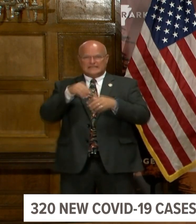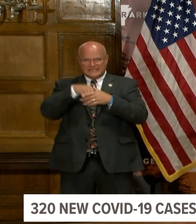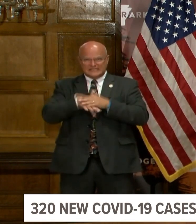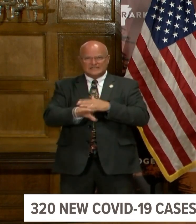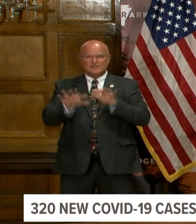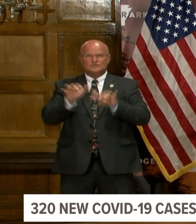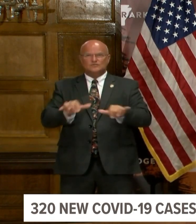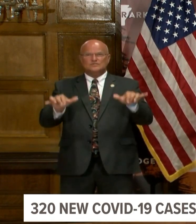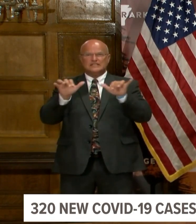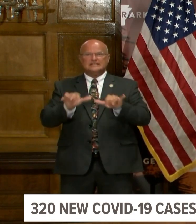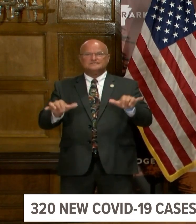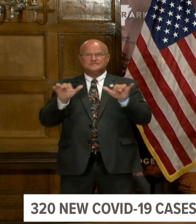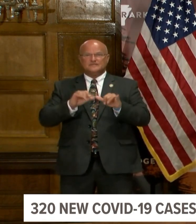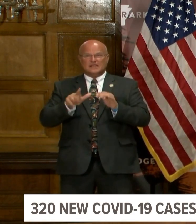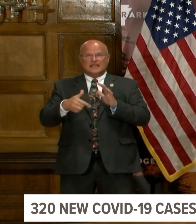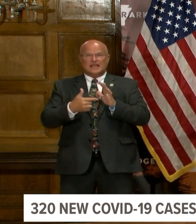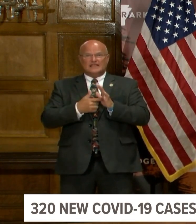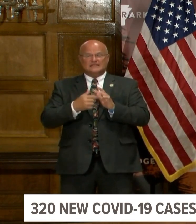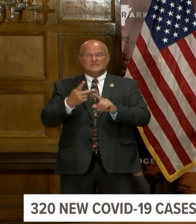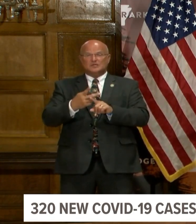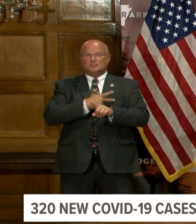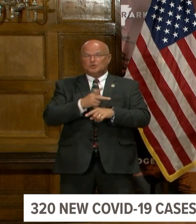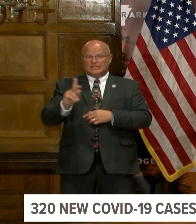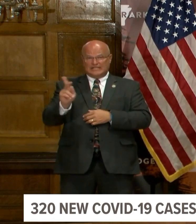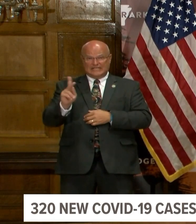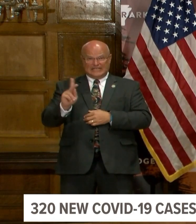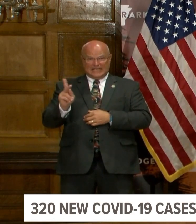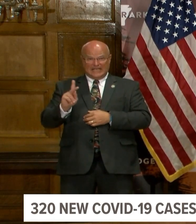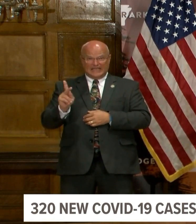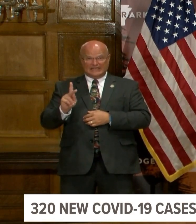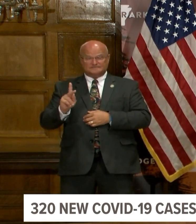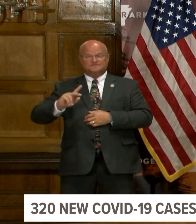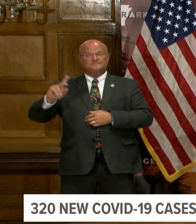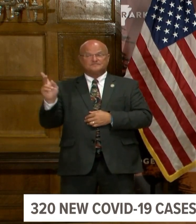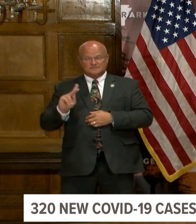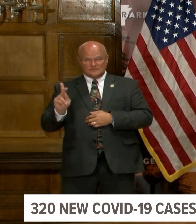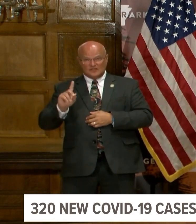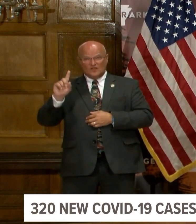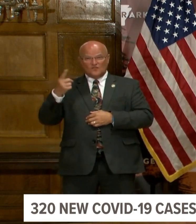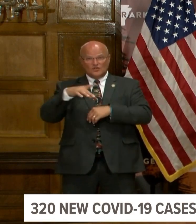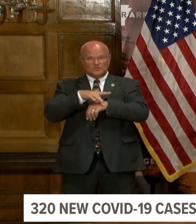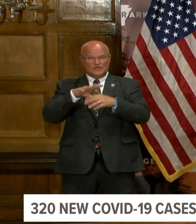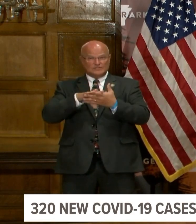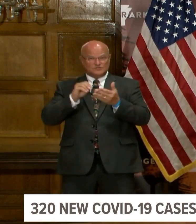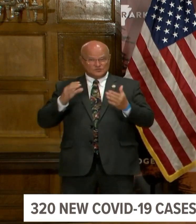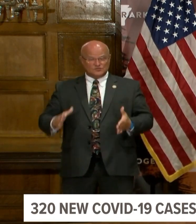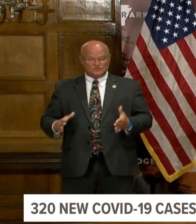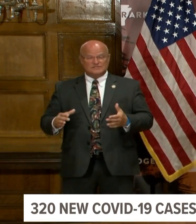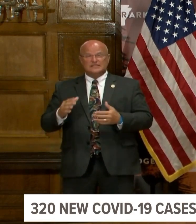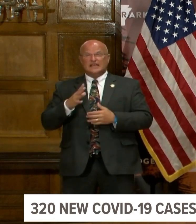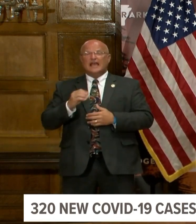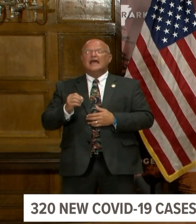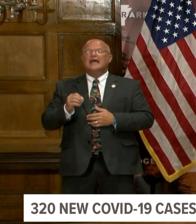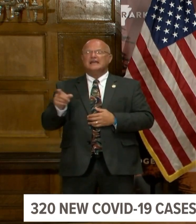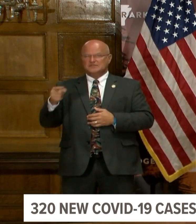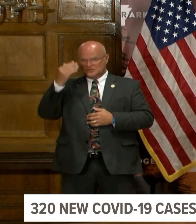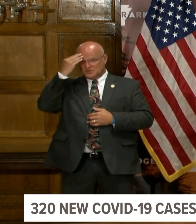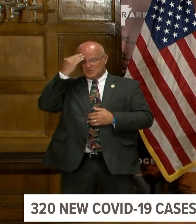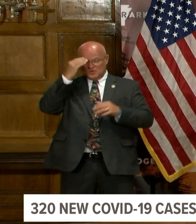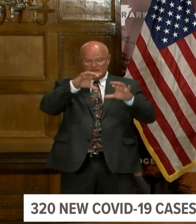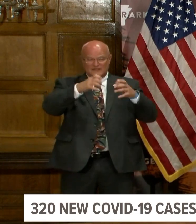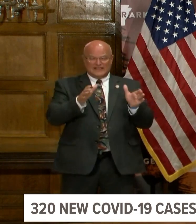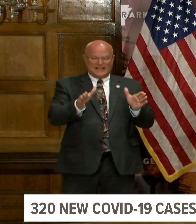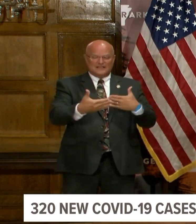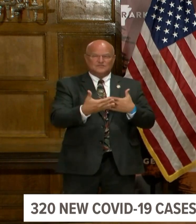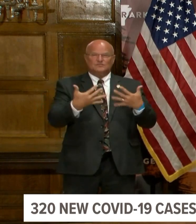their routine. These are pre-K, kindergarten, first grade students, and you could tell in the classrooms